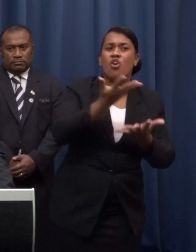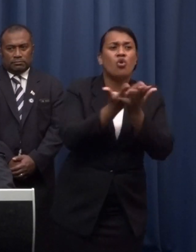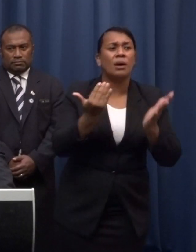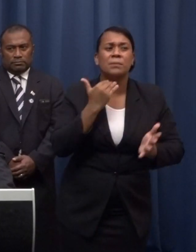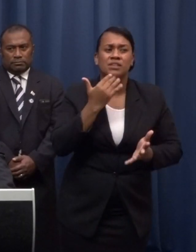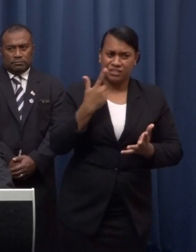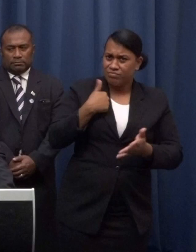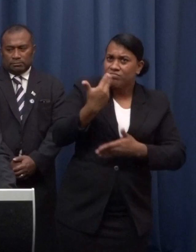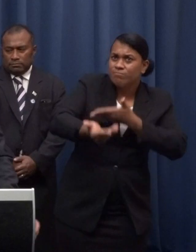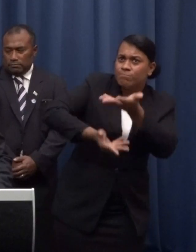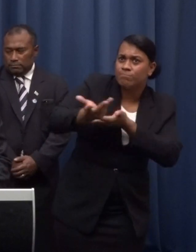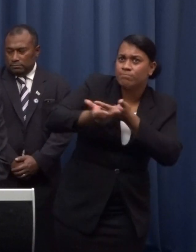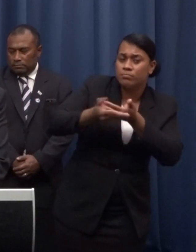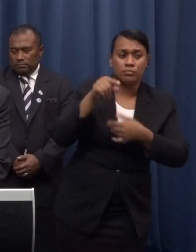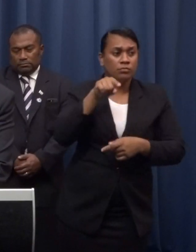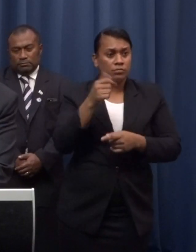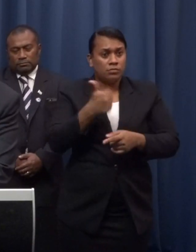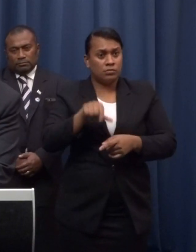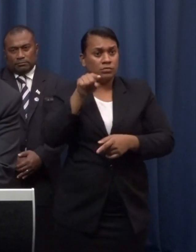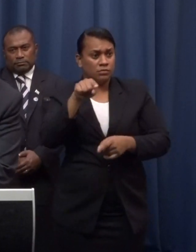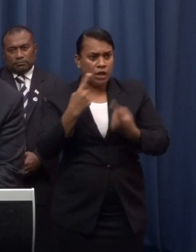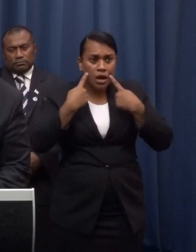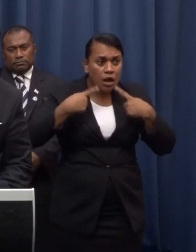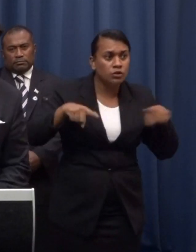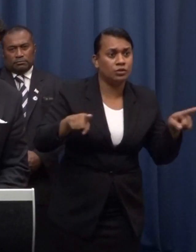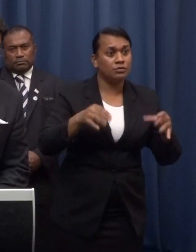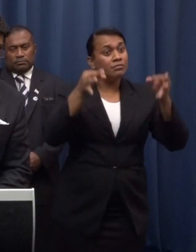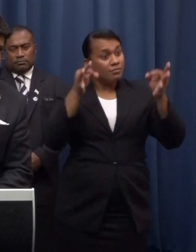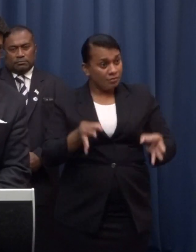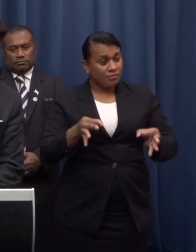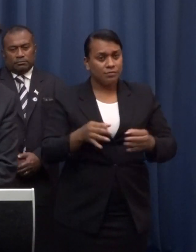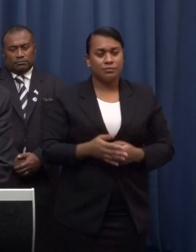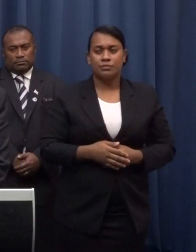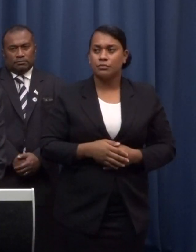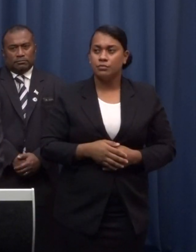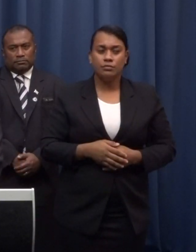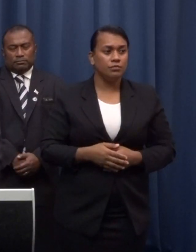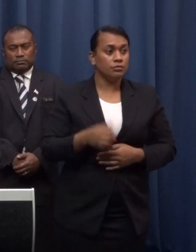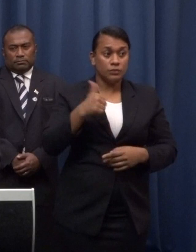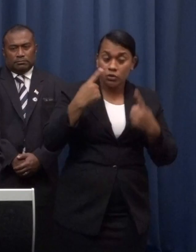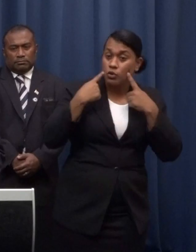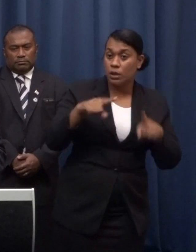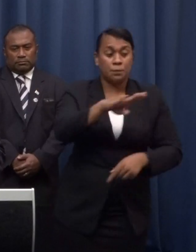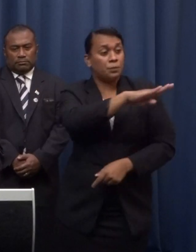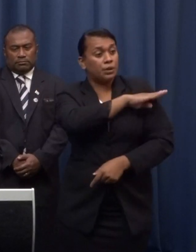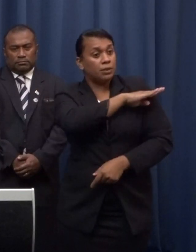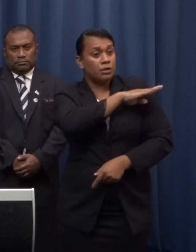and we'll be making announcements in that respect. As announced also by the Honourable Prime Minister regarding